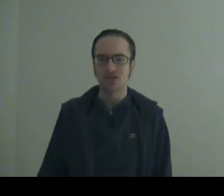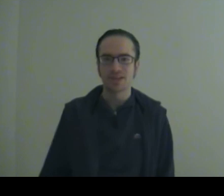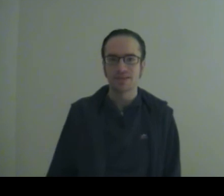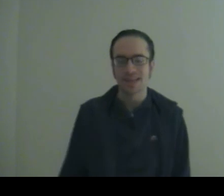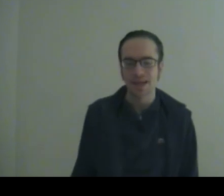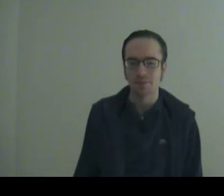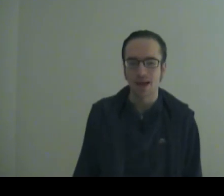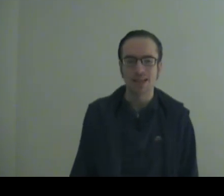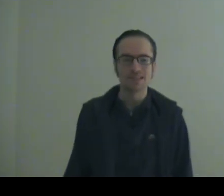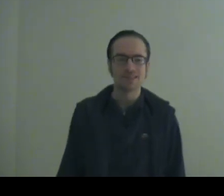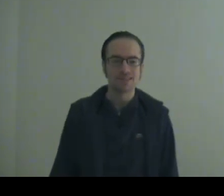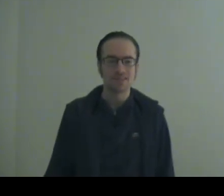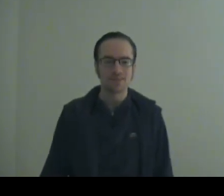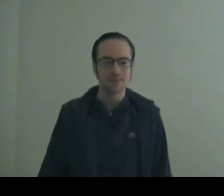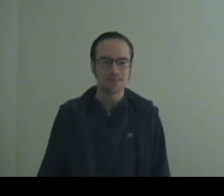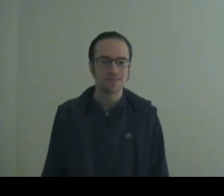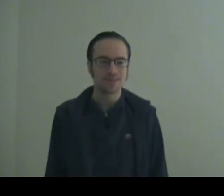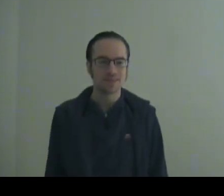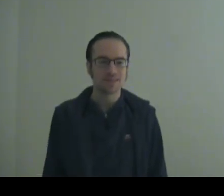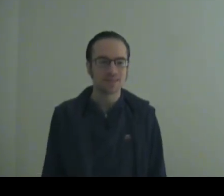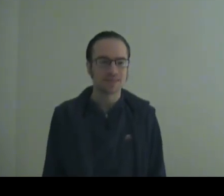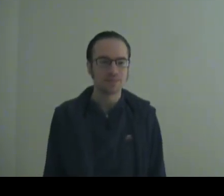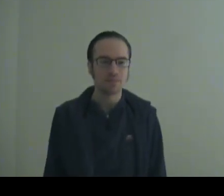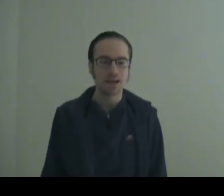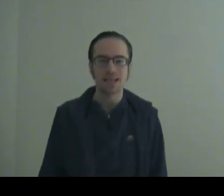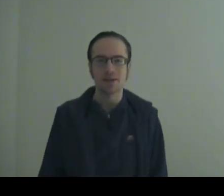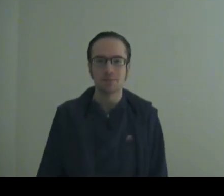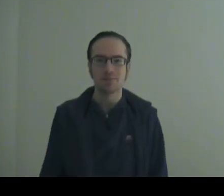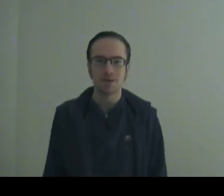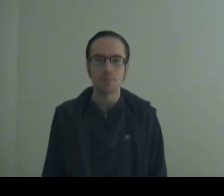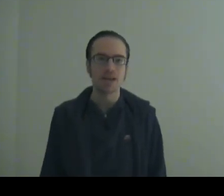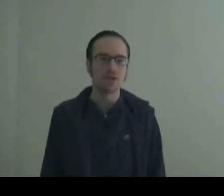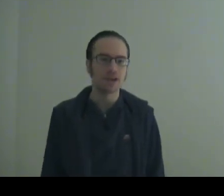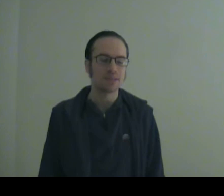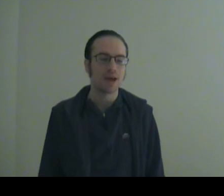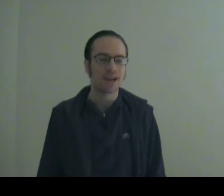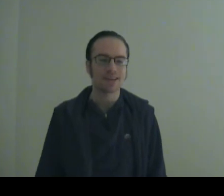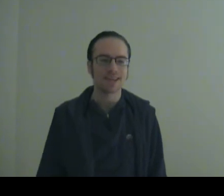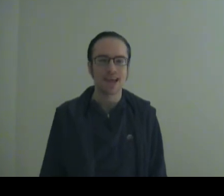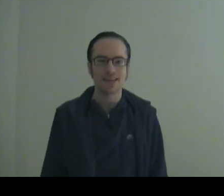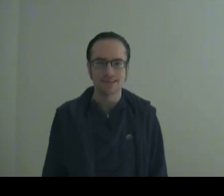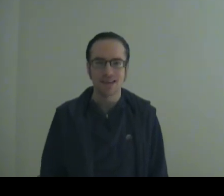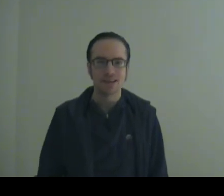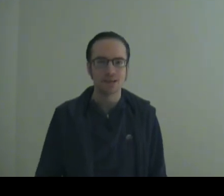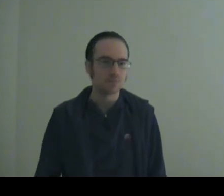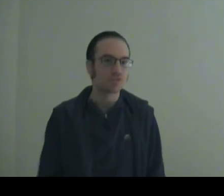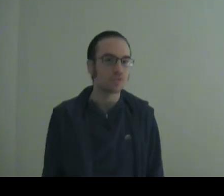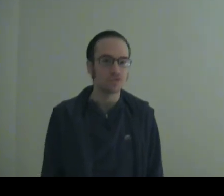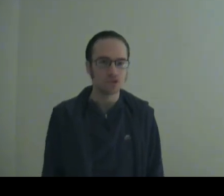establishing him as, you know, making him appear as badass as he proves to be.